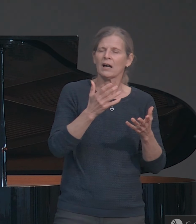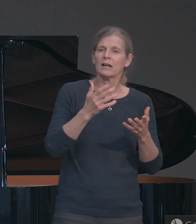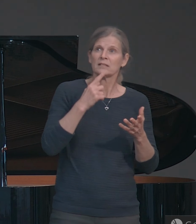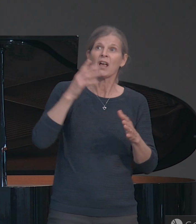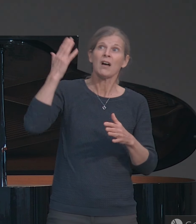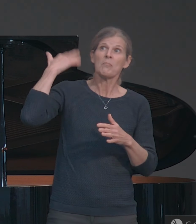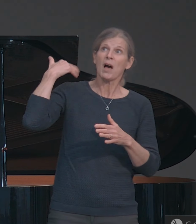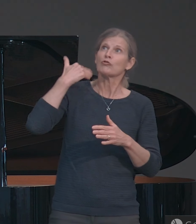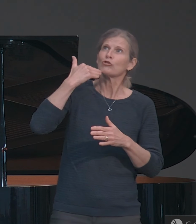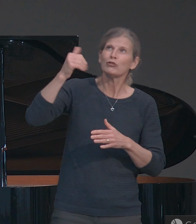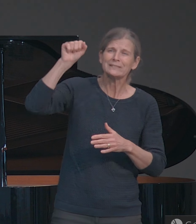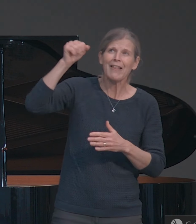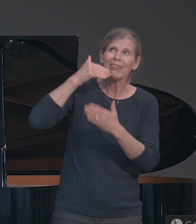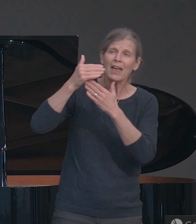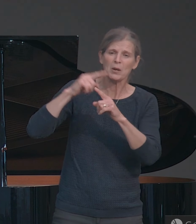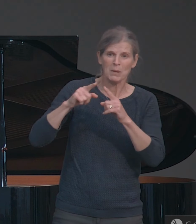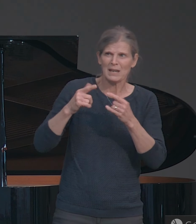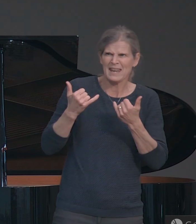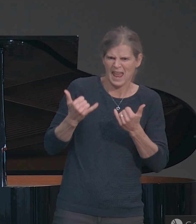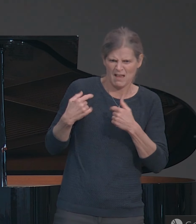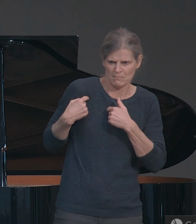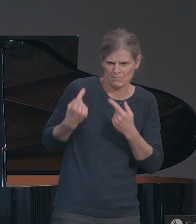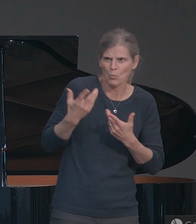you done for me lately?